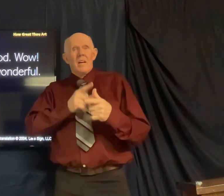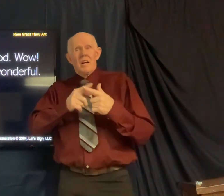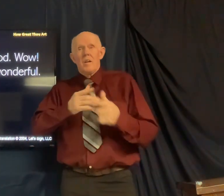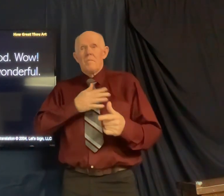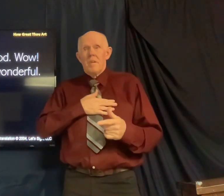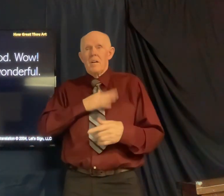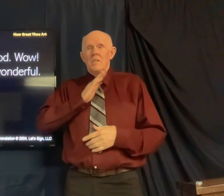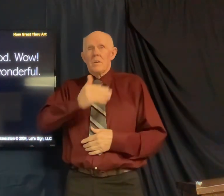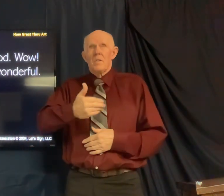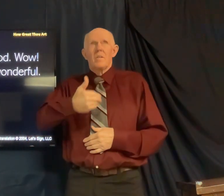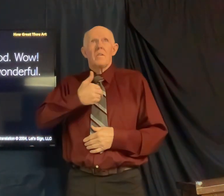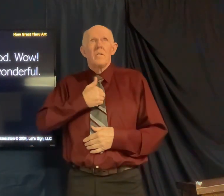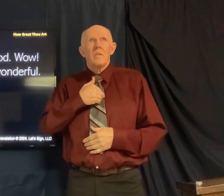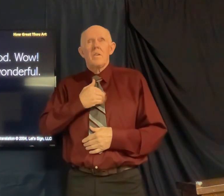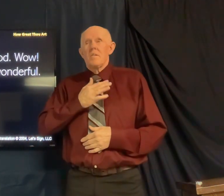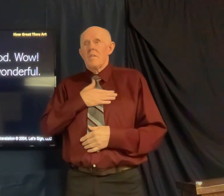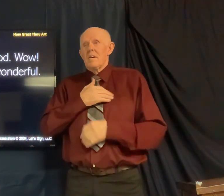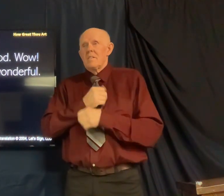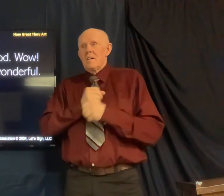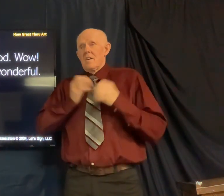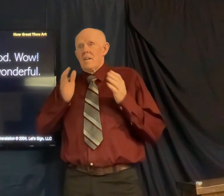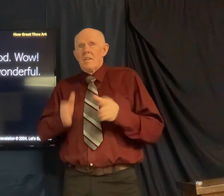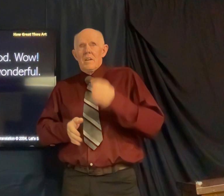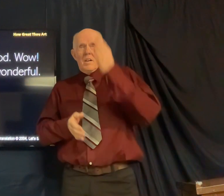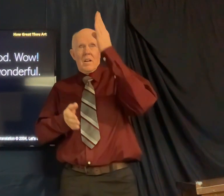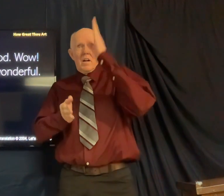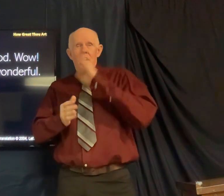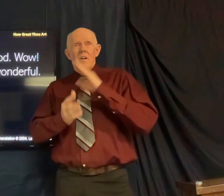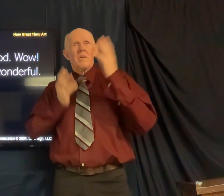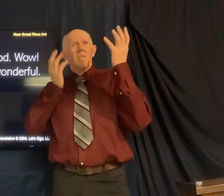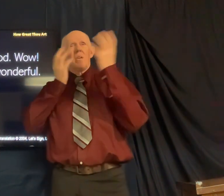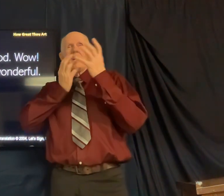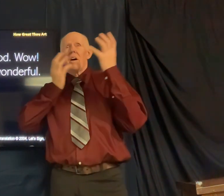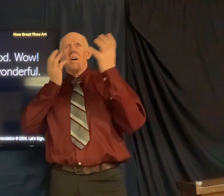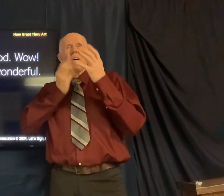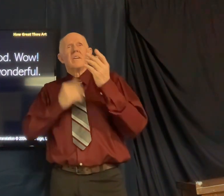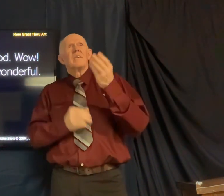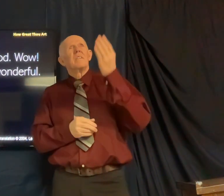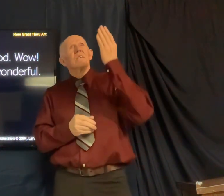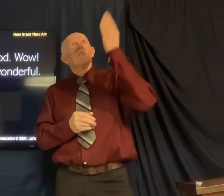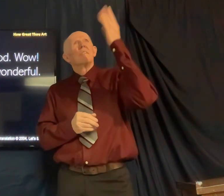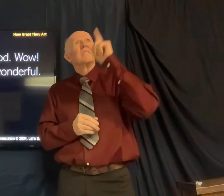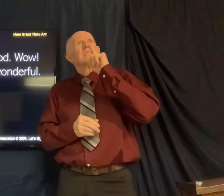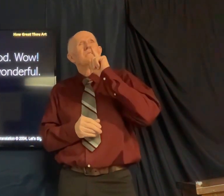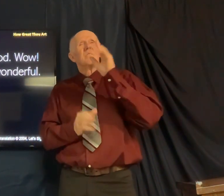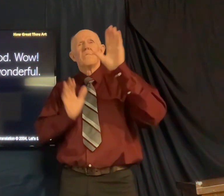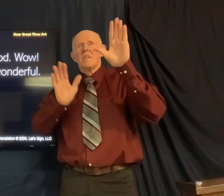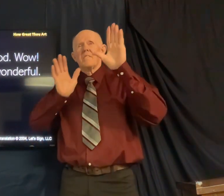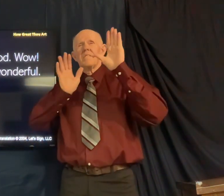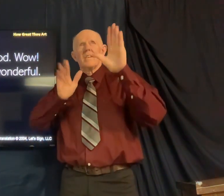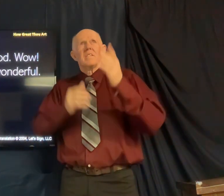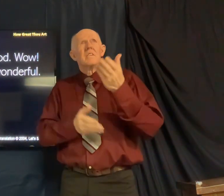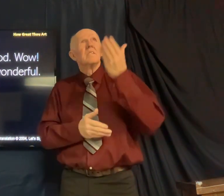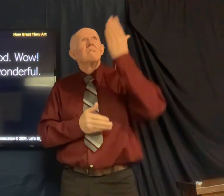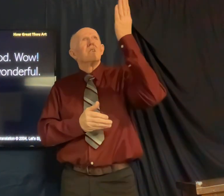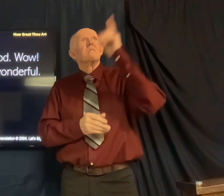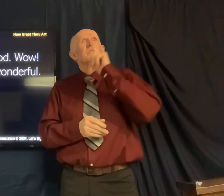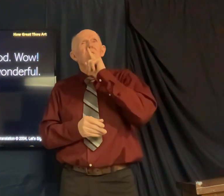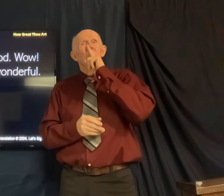In my soul, my Savior, God, wow, you are so wonderful, you are